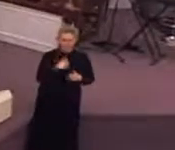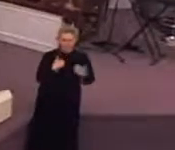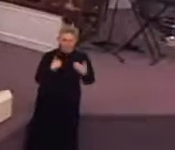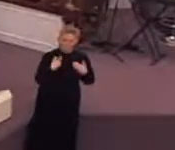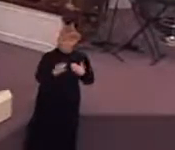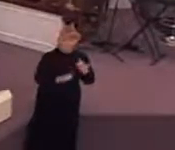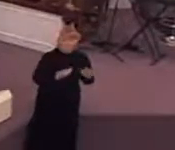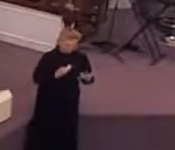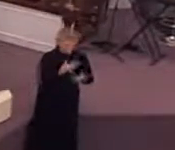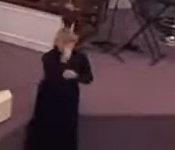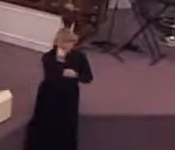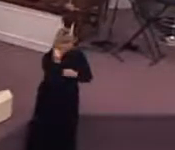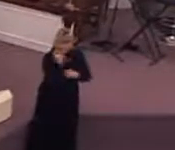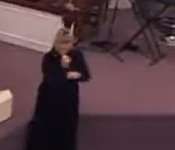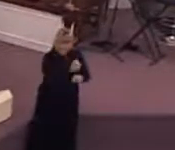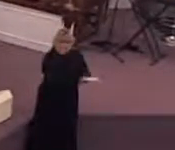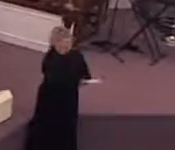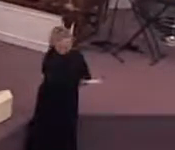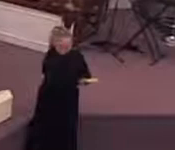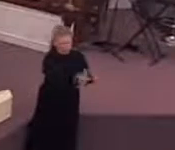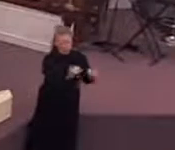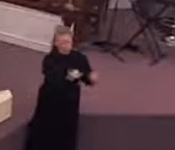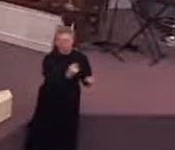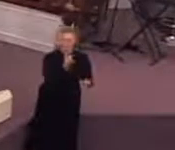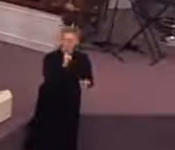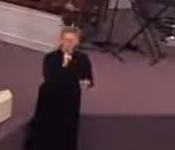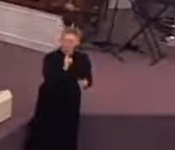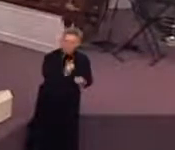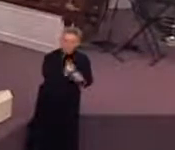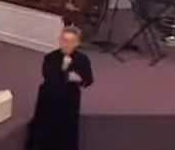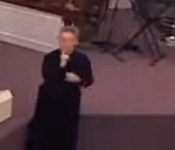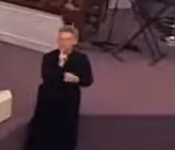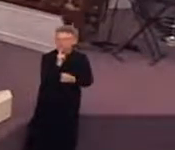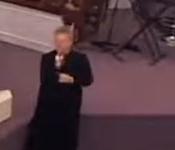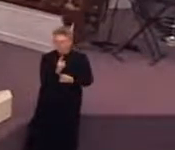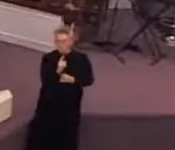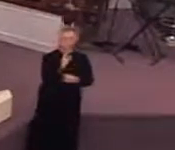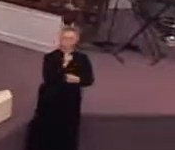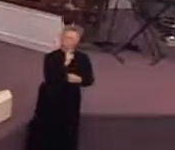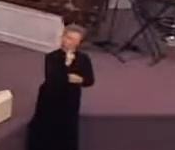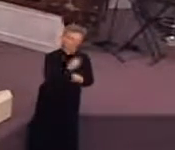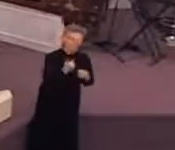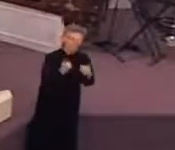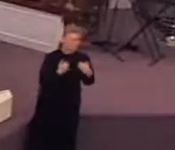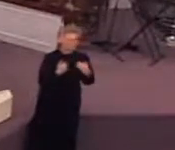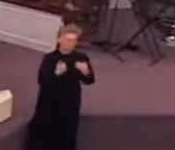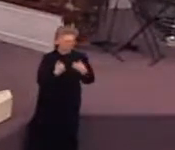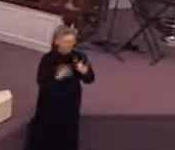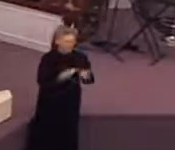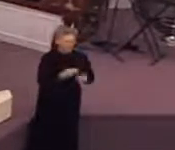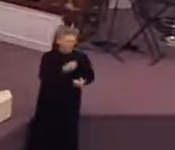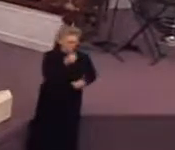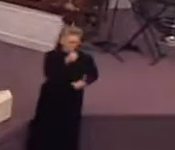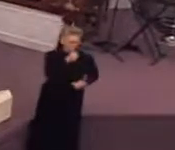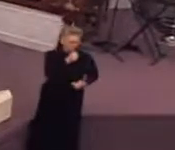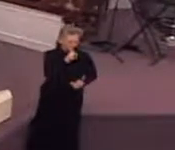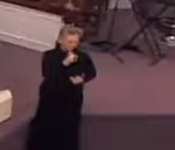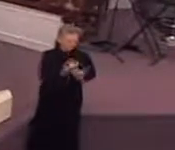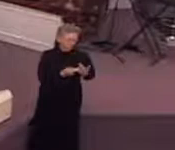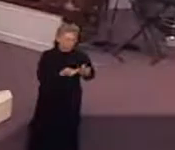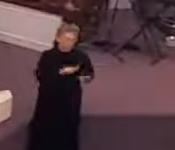the revival, and I'm telling you tonight, I'm really, really, really going to have revival. I'm going to have a personal revival.